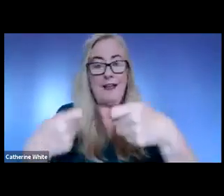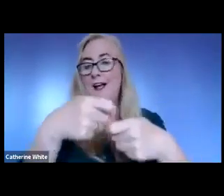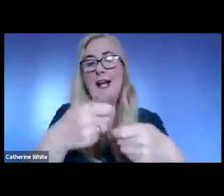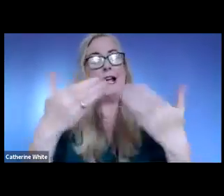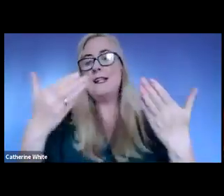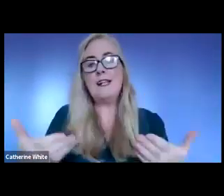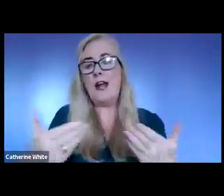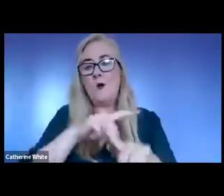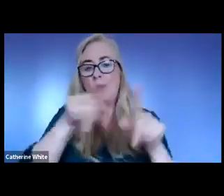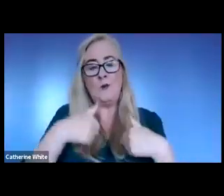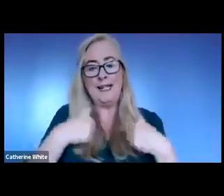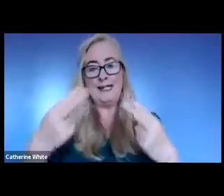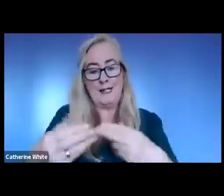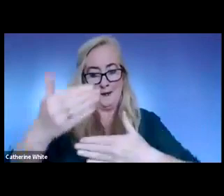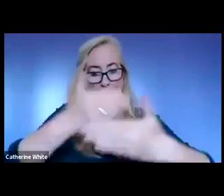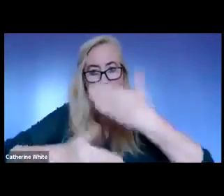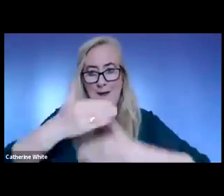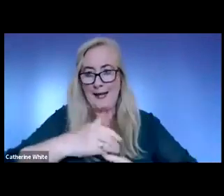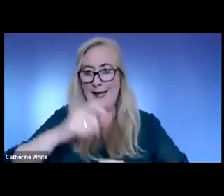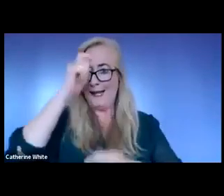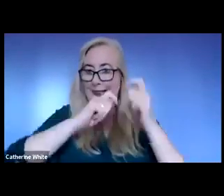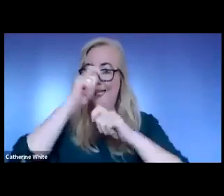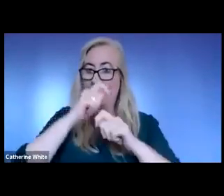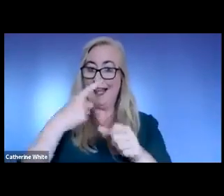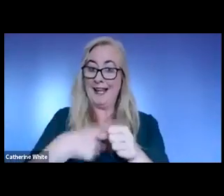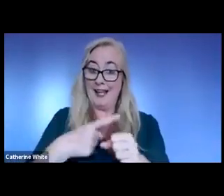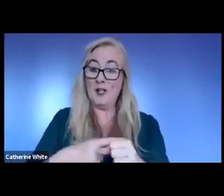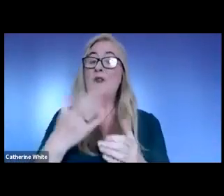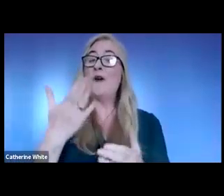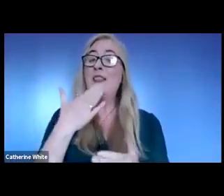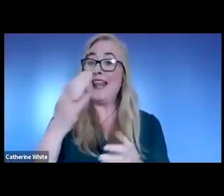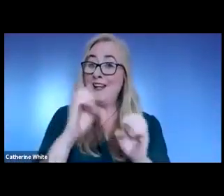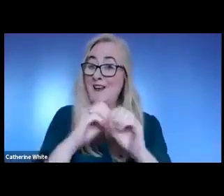to rethink from the core out. I'll leave it at that. Thank you very much to everyone.